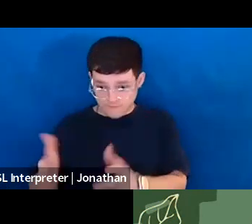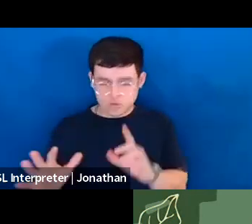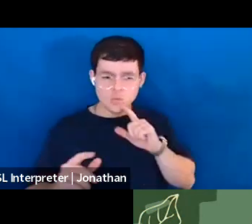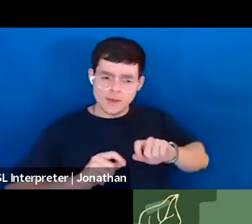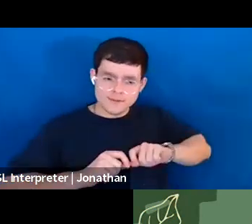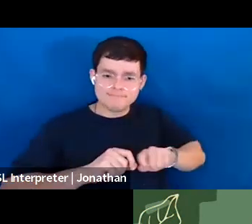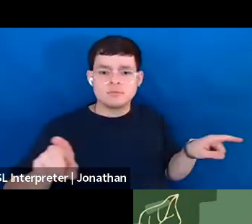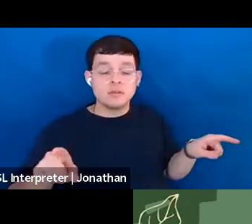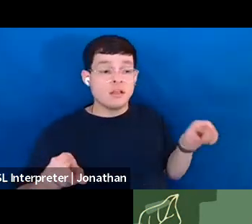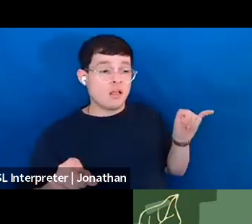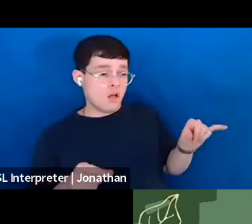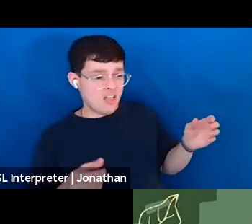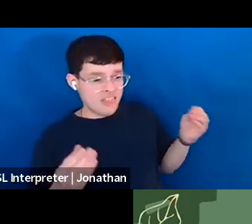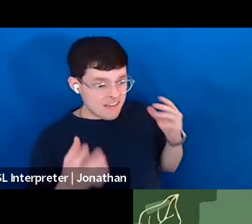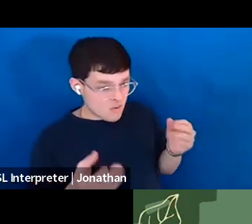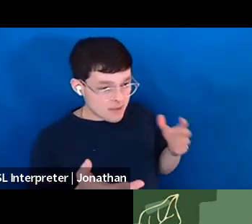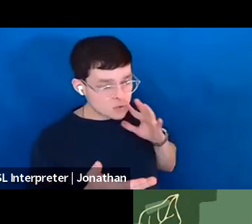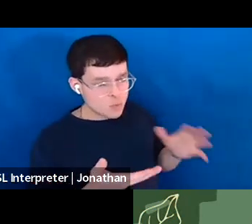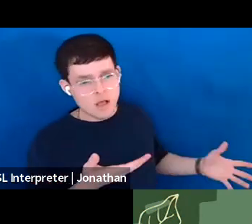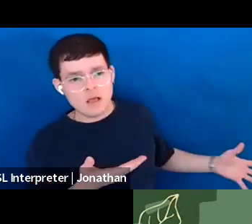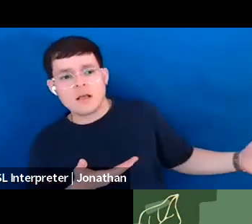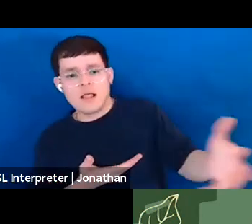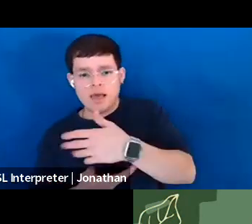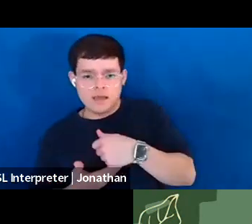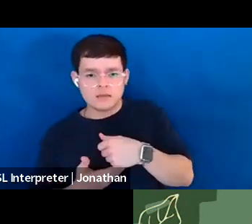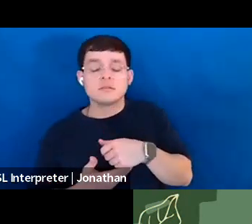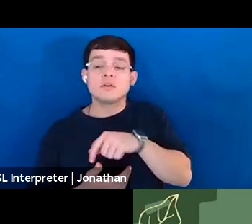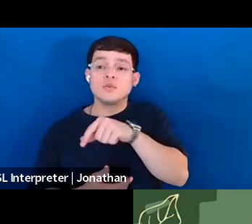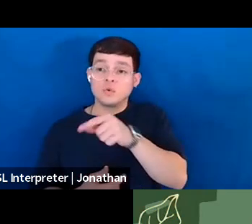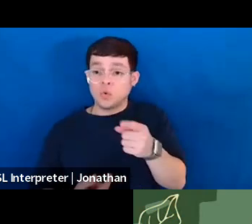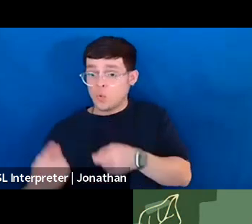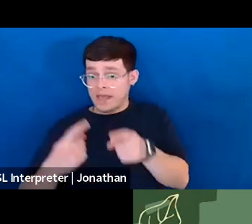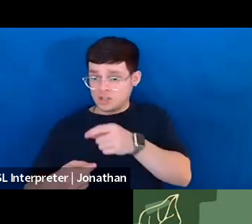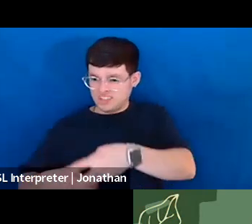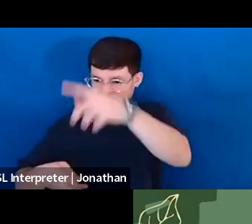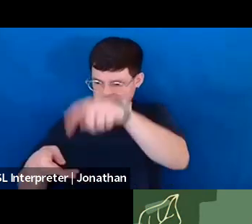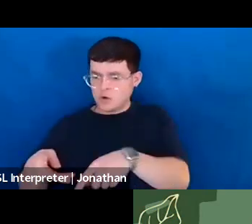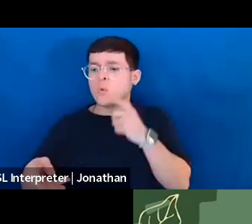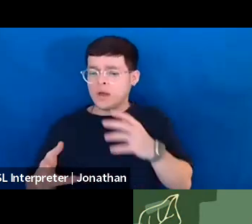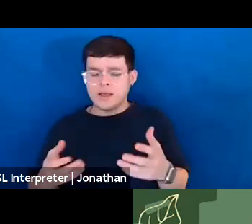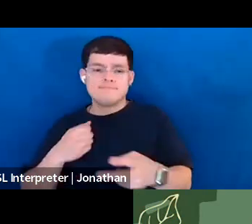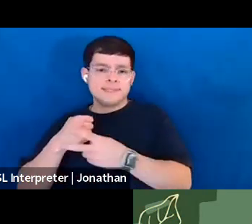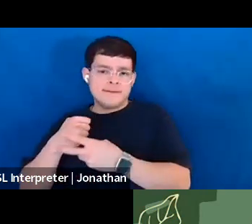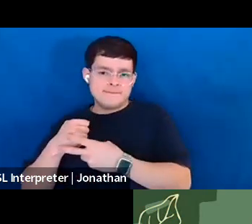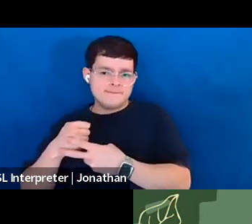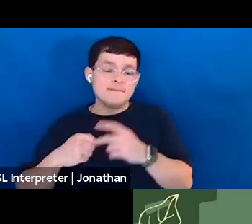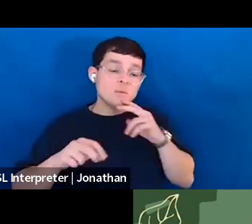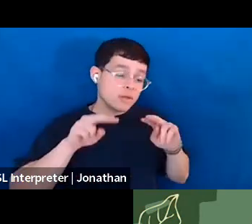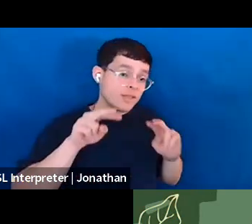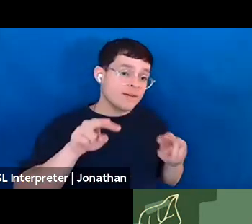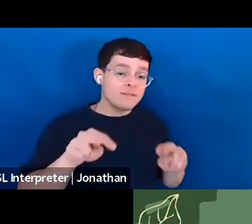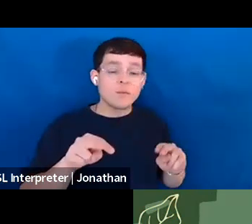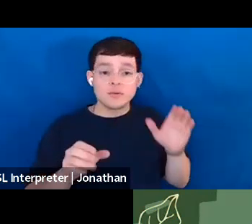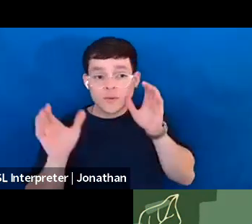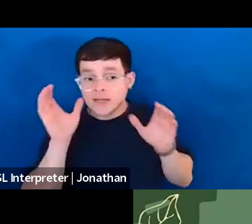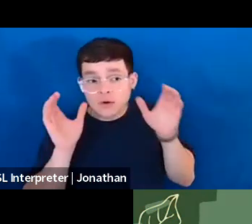of the information that you've shared in Q&A already. And we do look forward to hearing from you